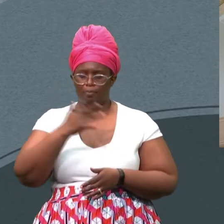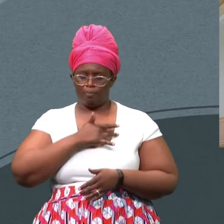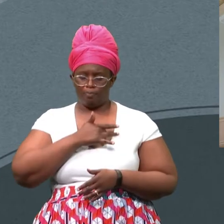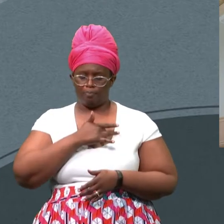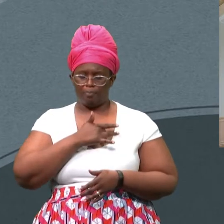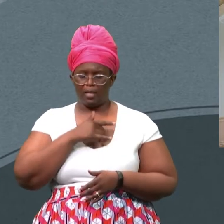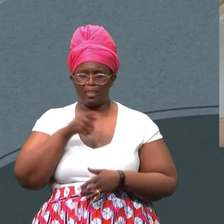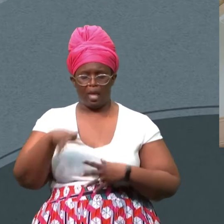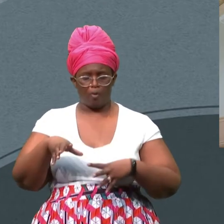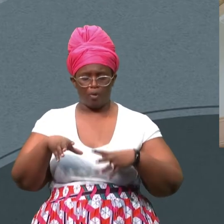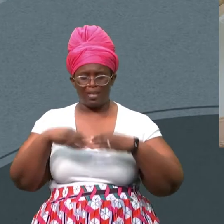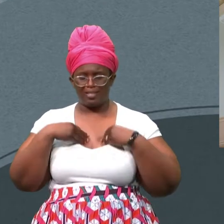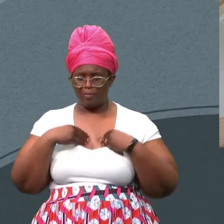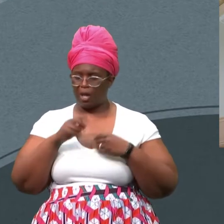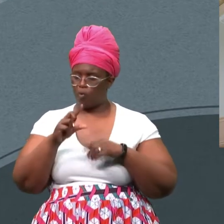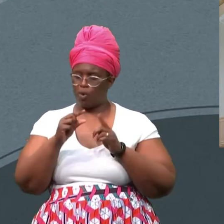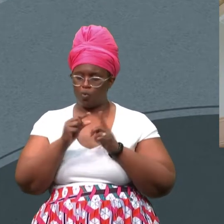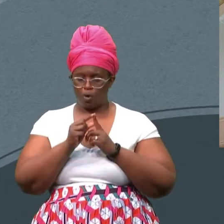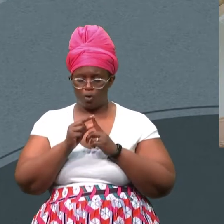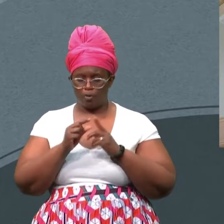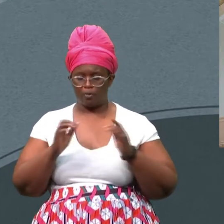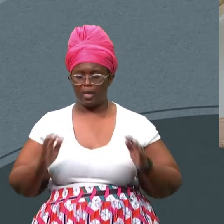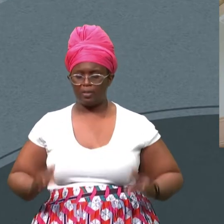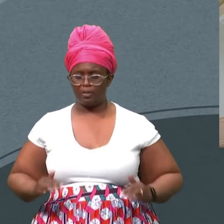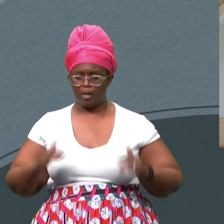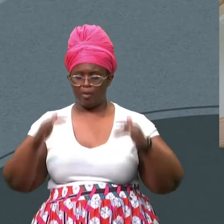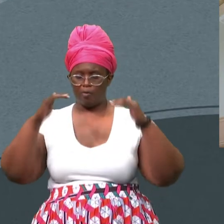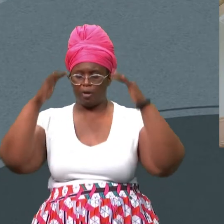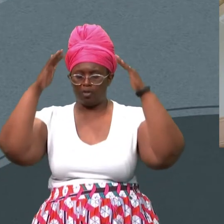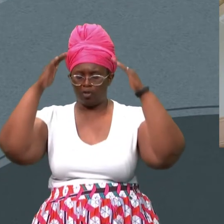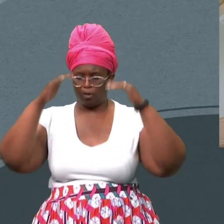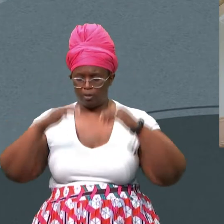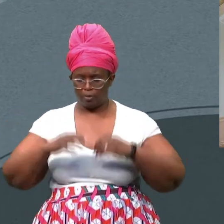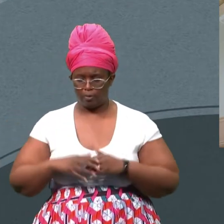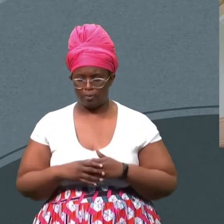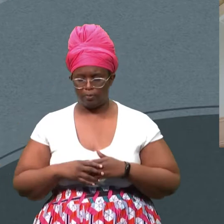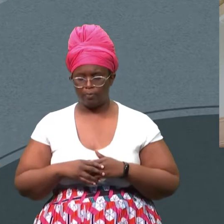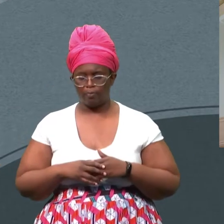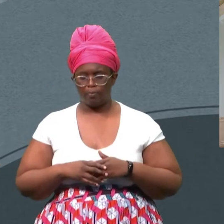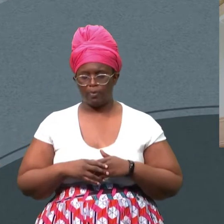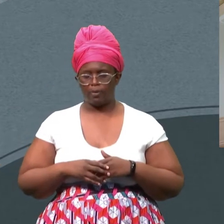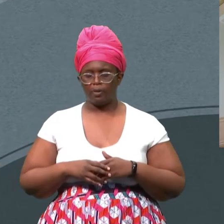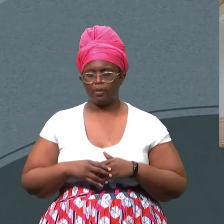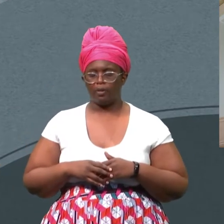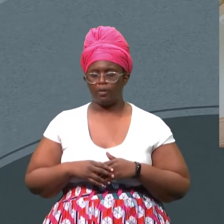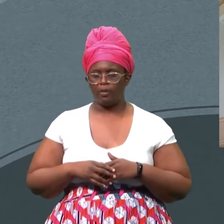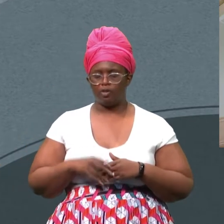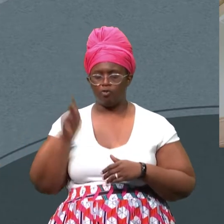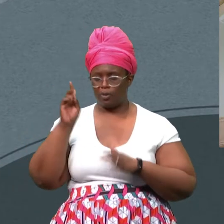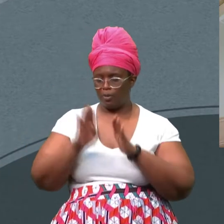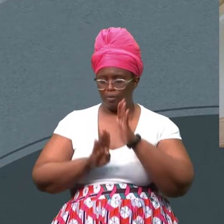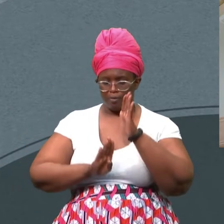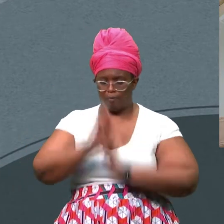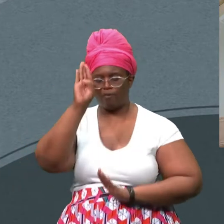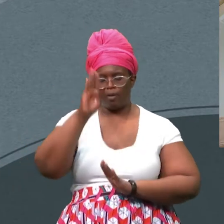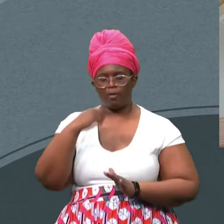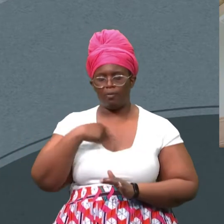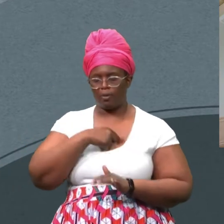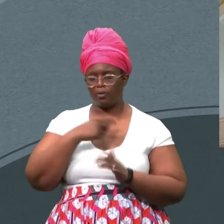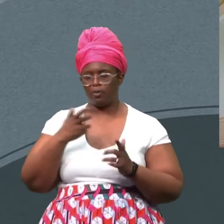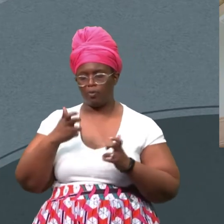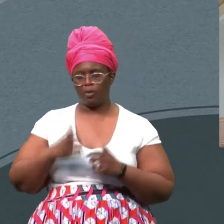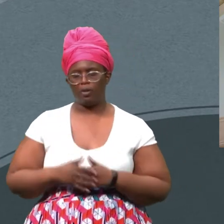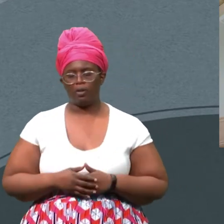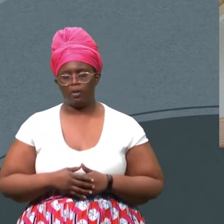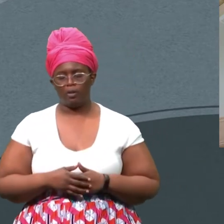from you, acceleration. That God is saying, I'm about to fast track your success. I'm